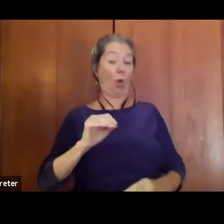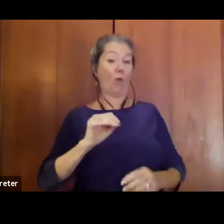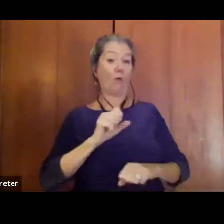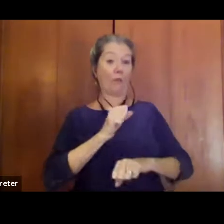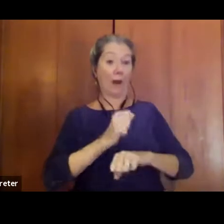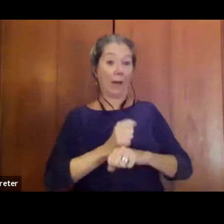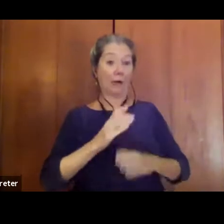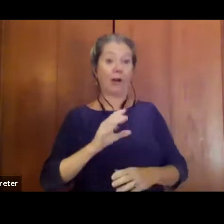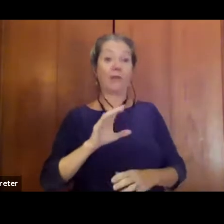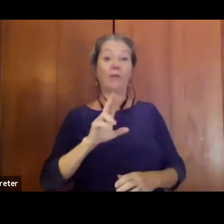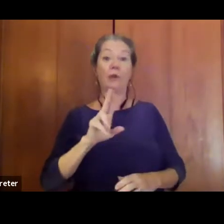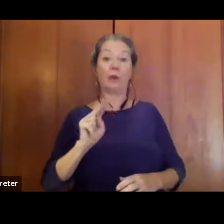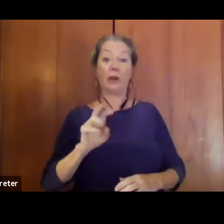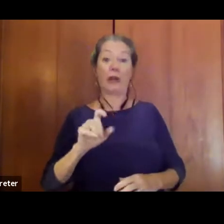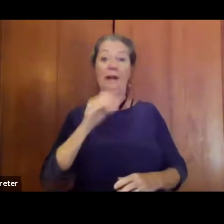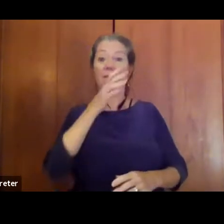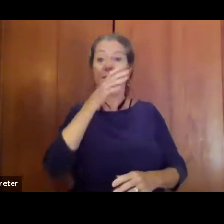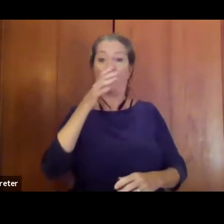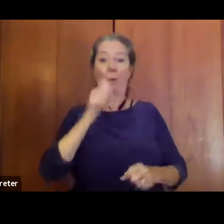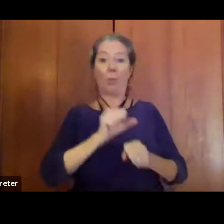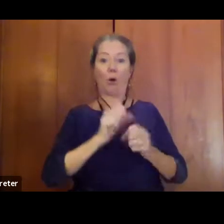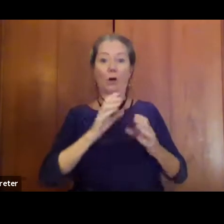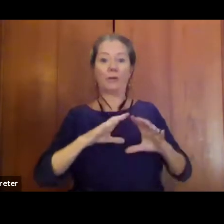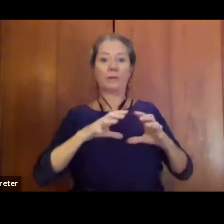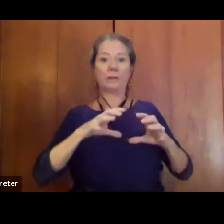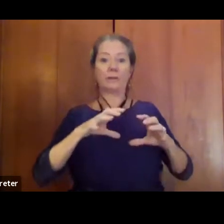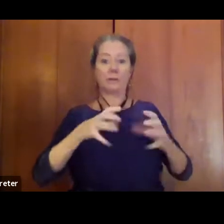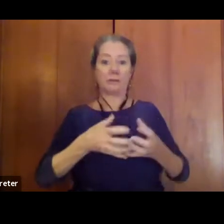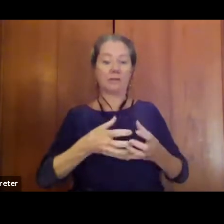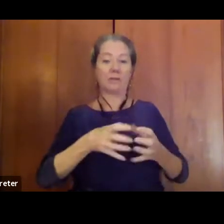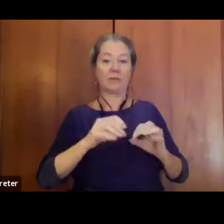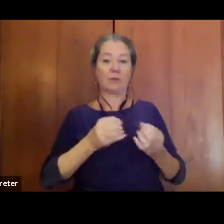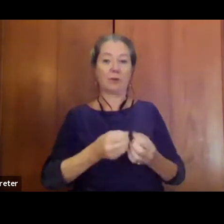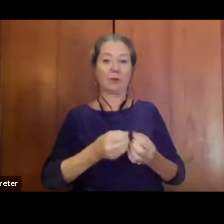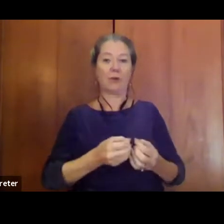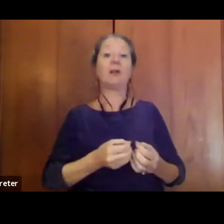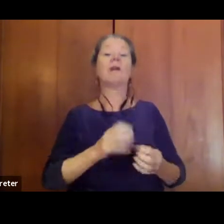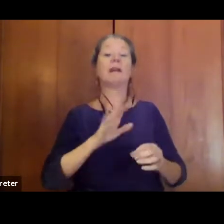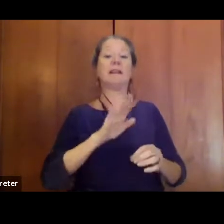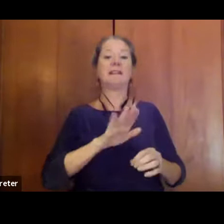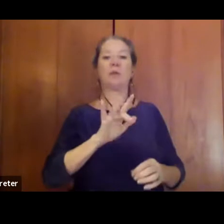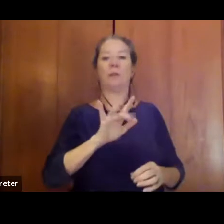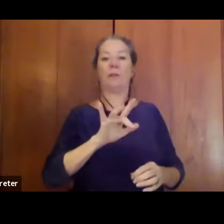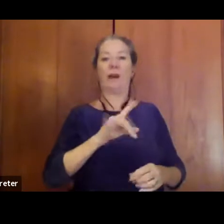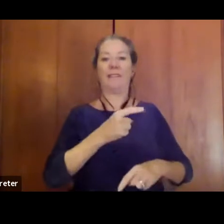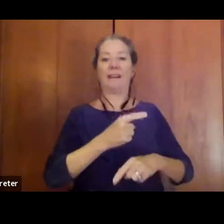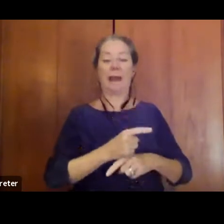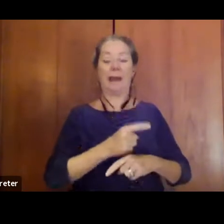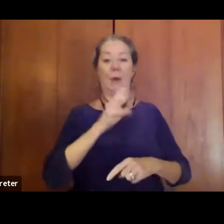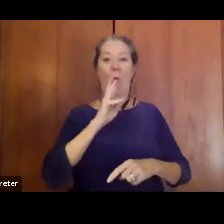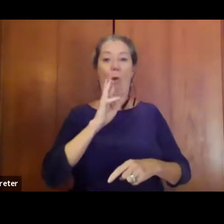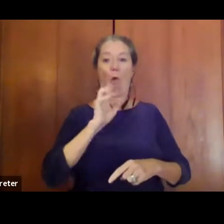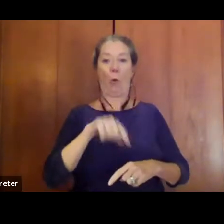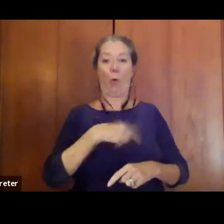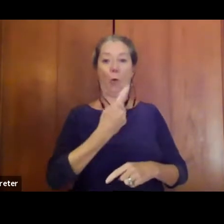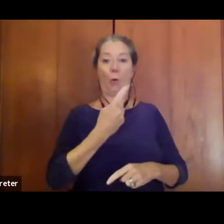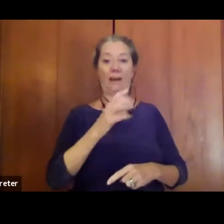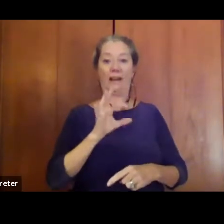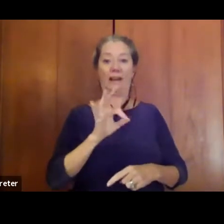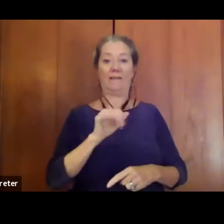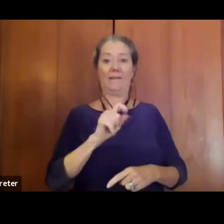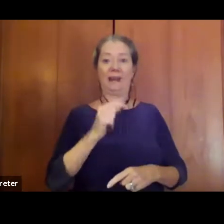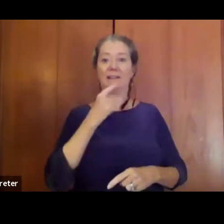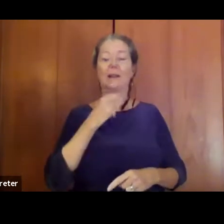Clara Fernandez Huerta declared to us while Cesar Chavez was on his 25-day water-only fast, sí se